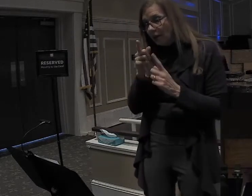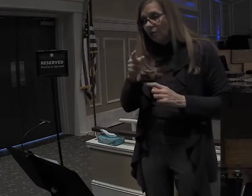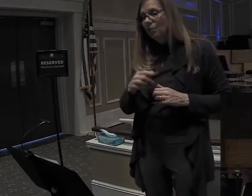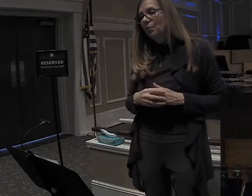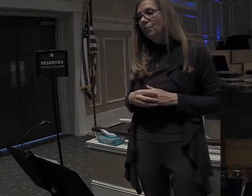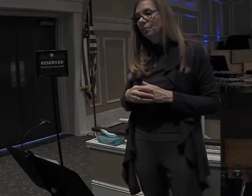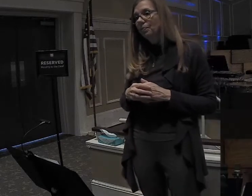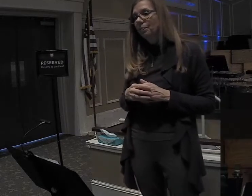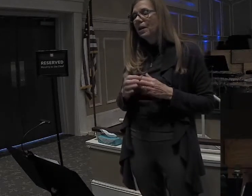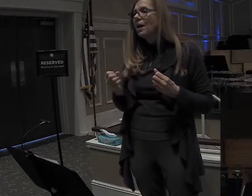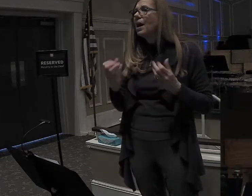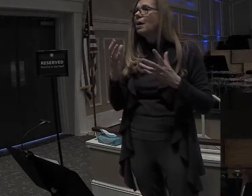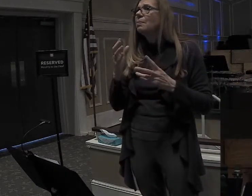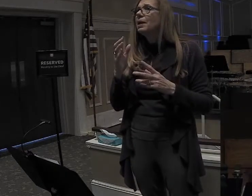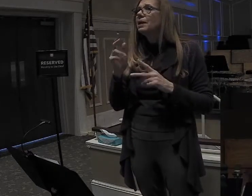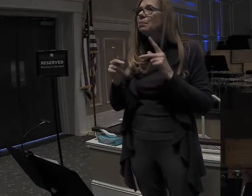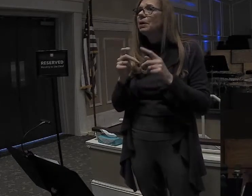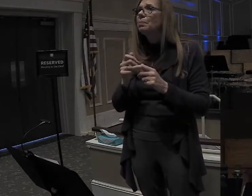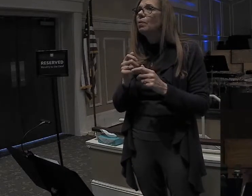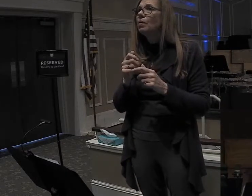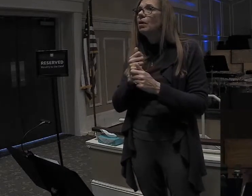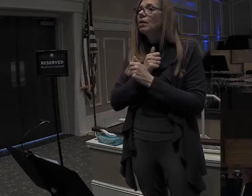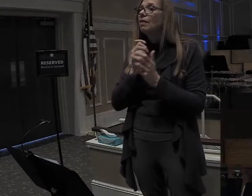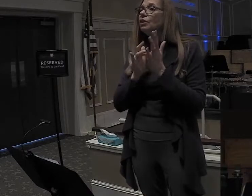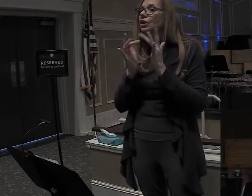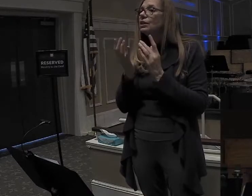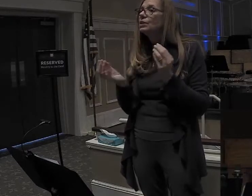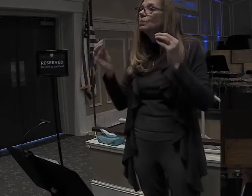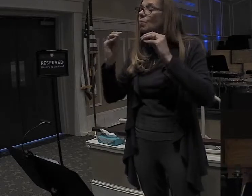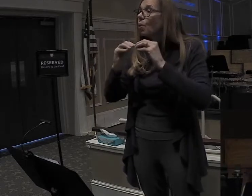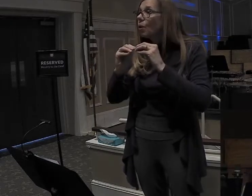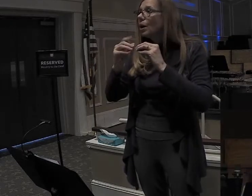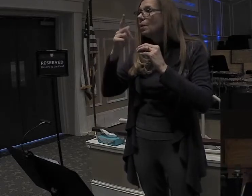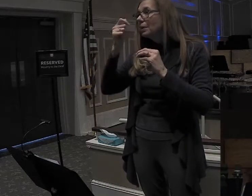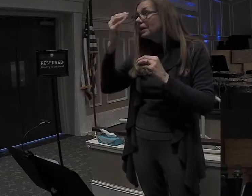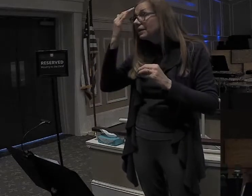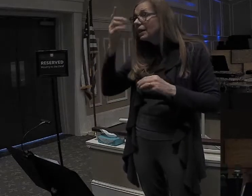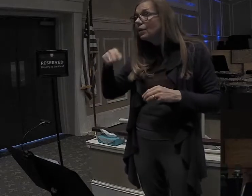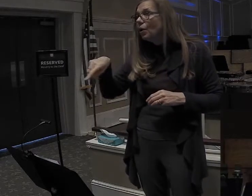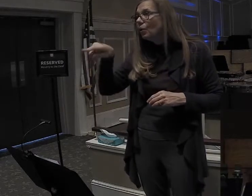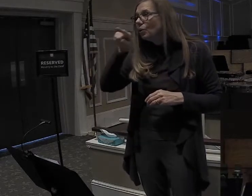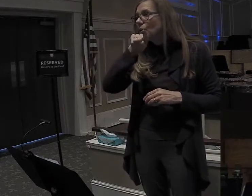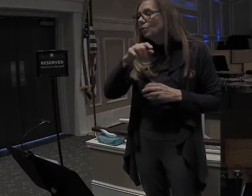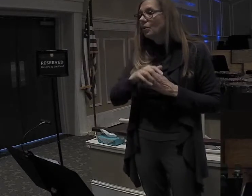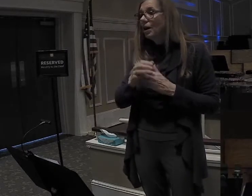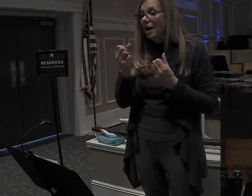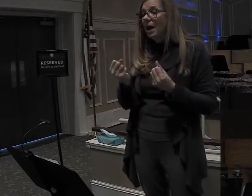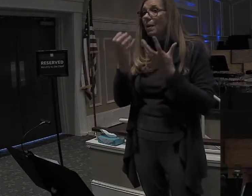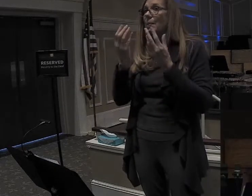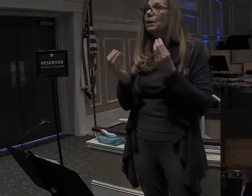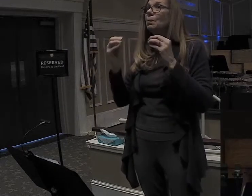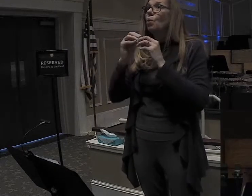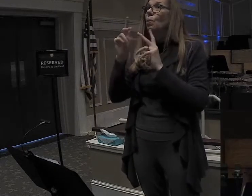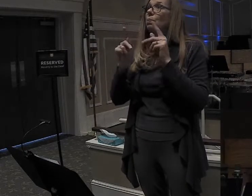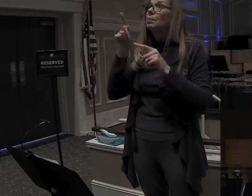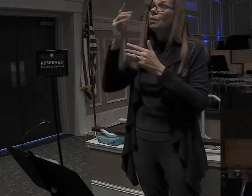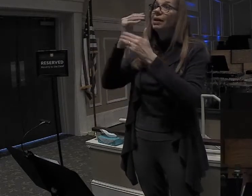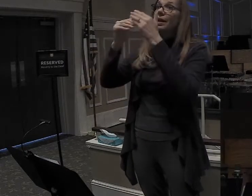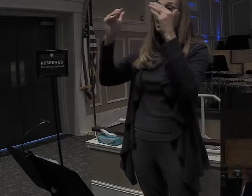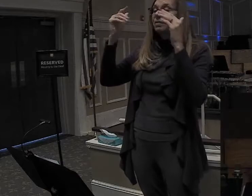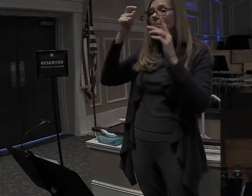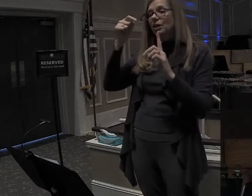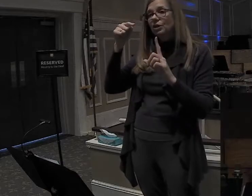How many people love Jesus more because they know you? How many people will be in heaven on that day because